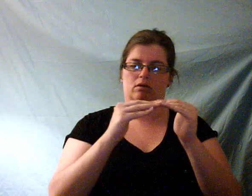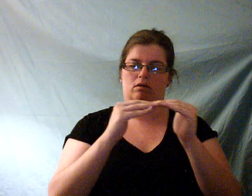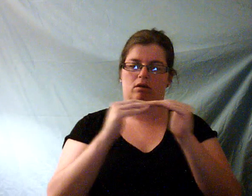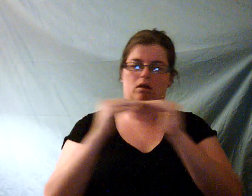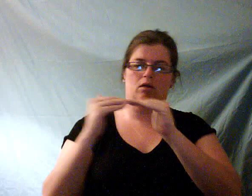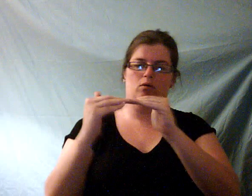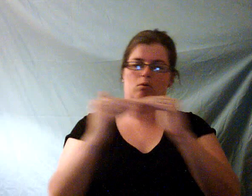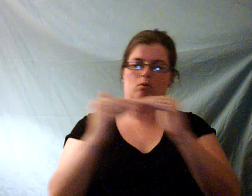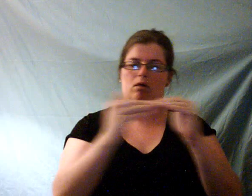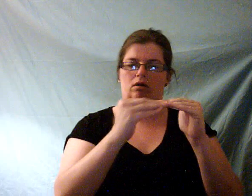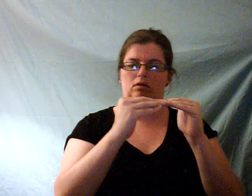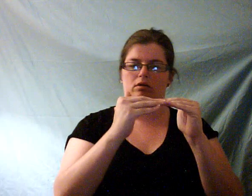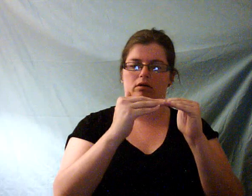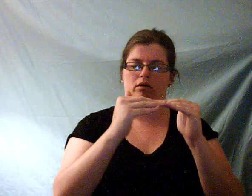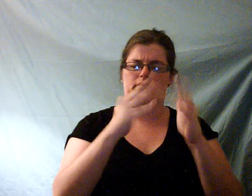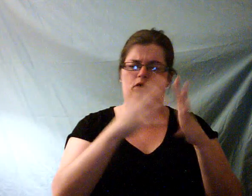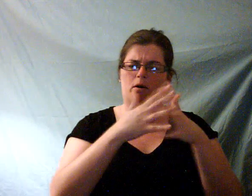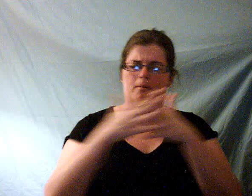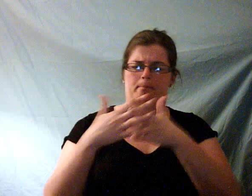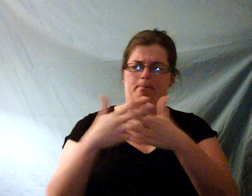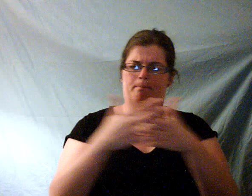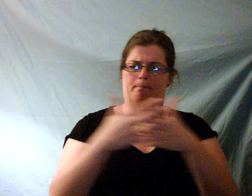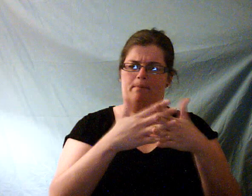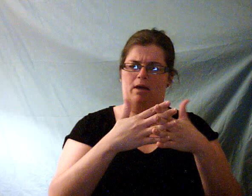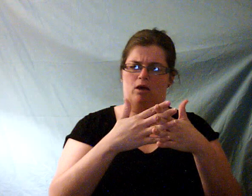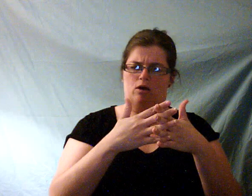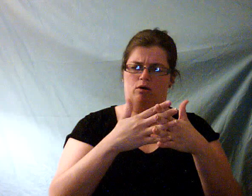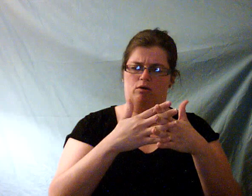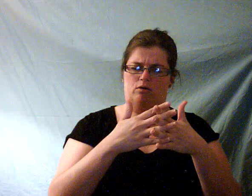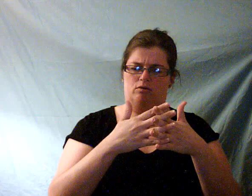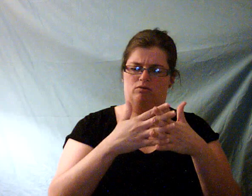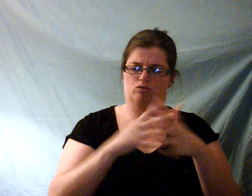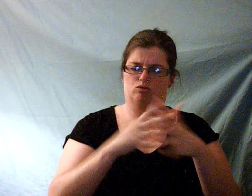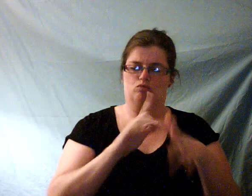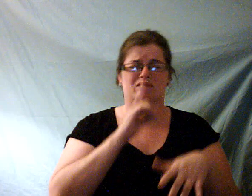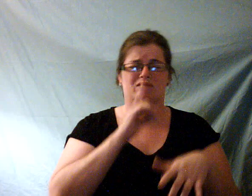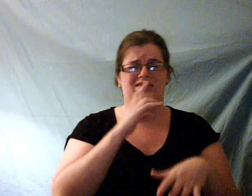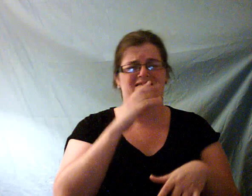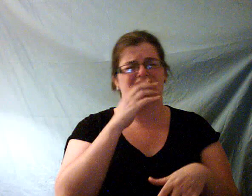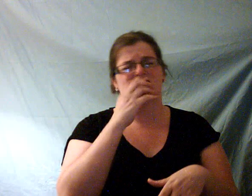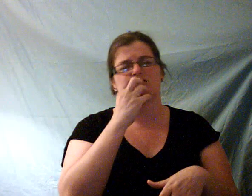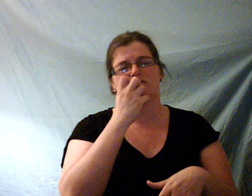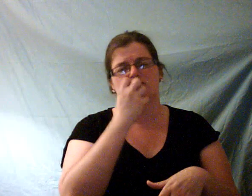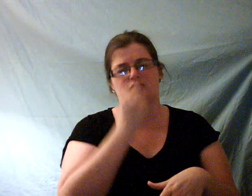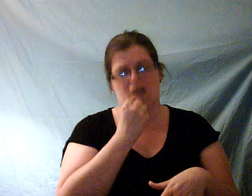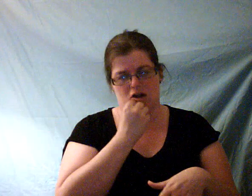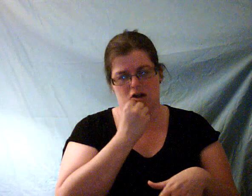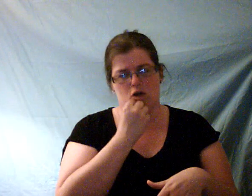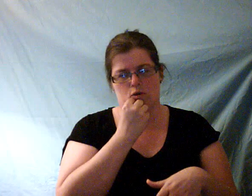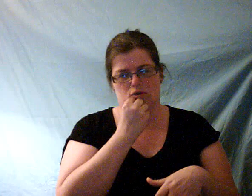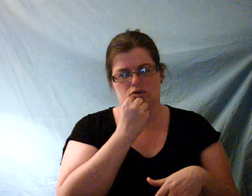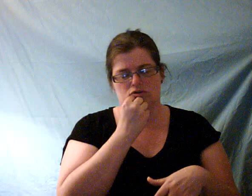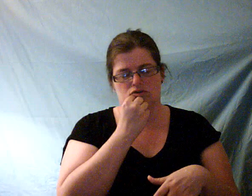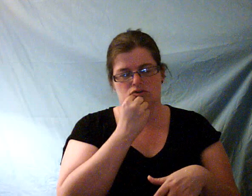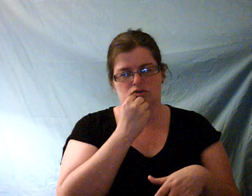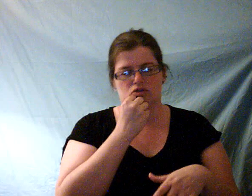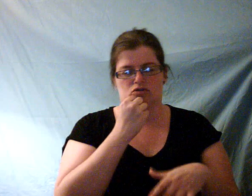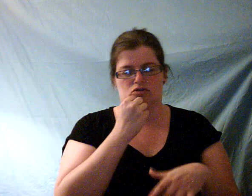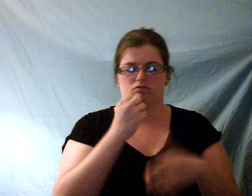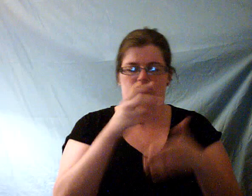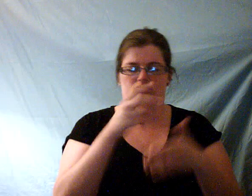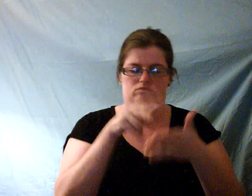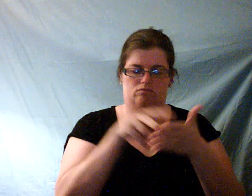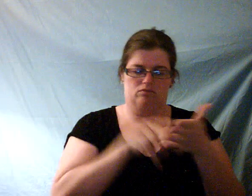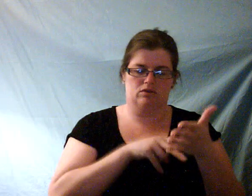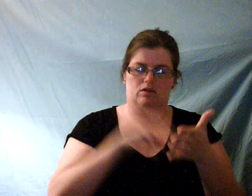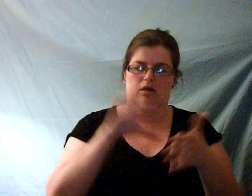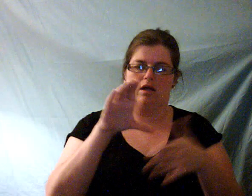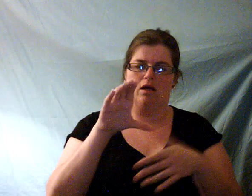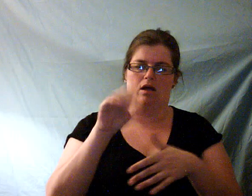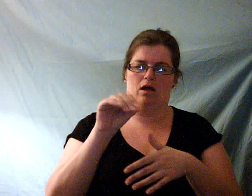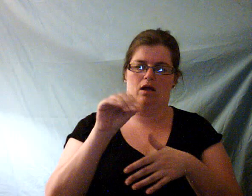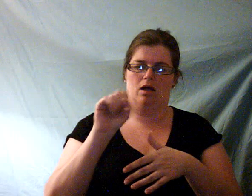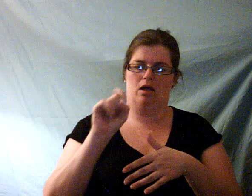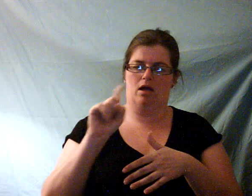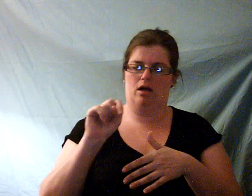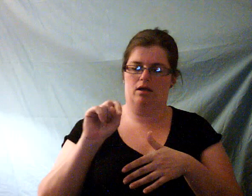For Americans, this is one of the most cherished values, and in fact, it's even in our Constitution. We believe that everybody